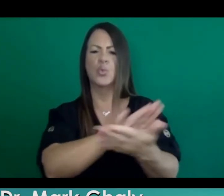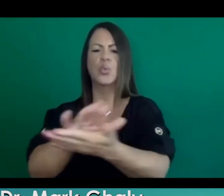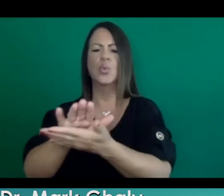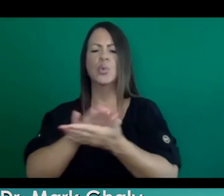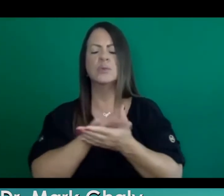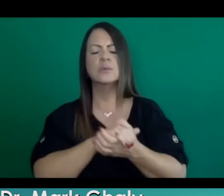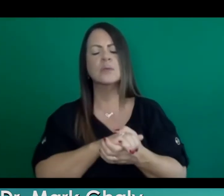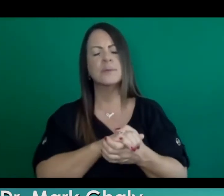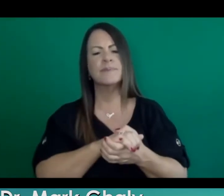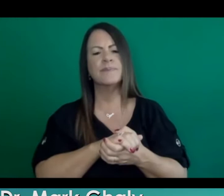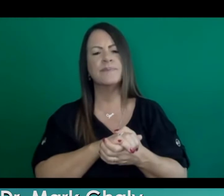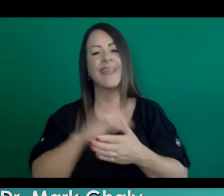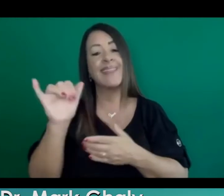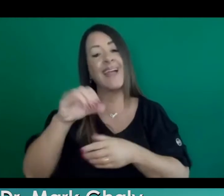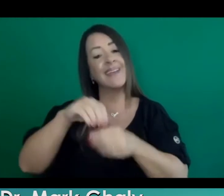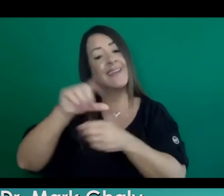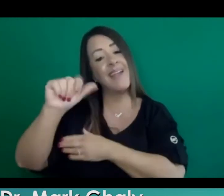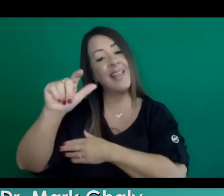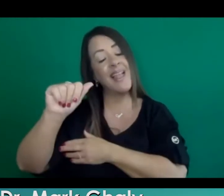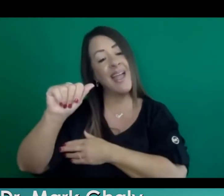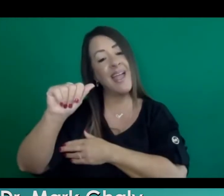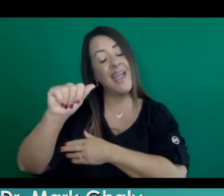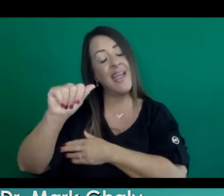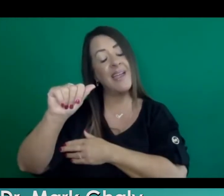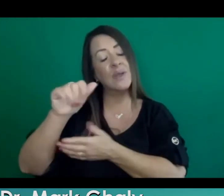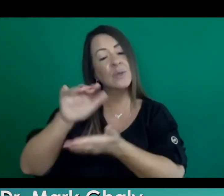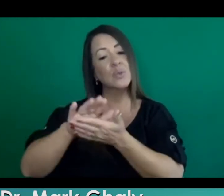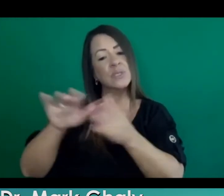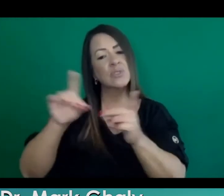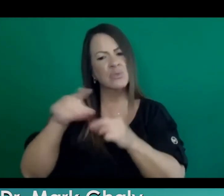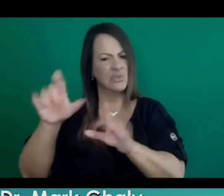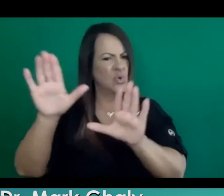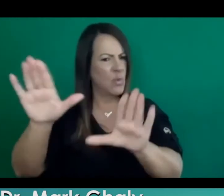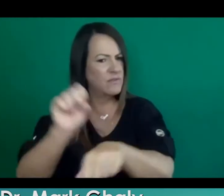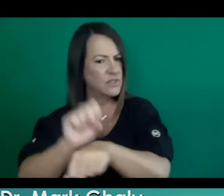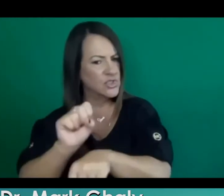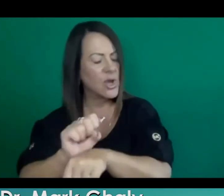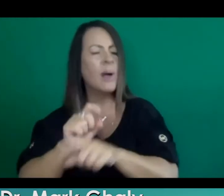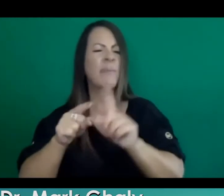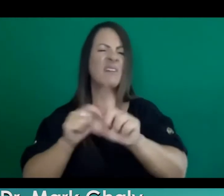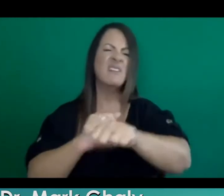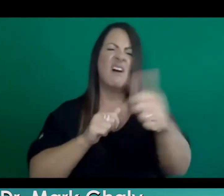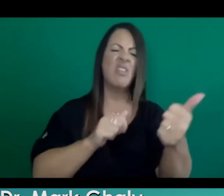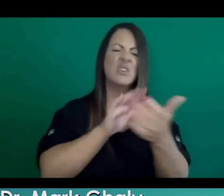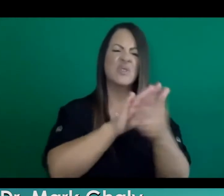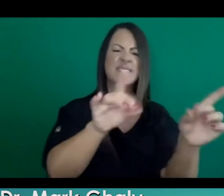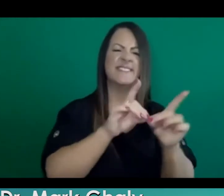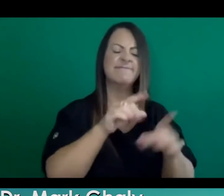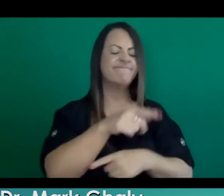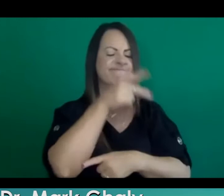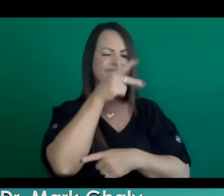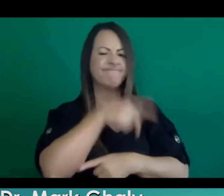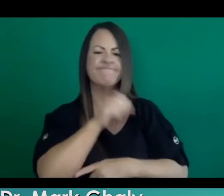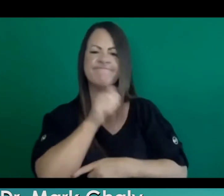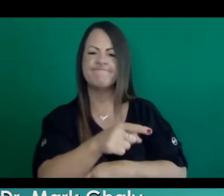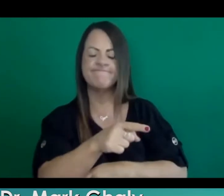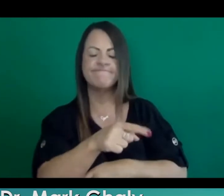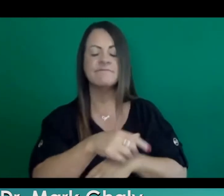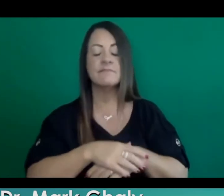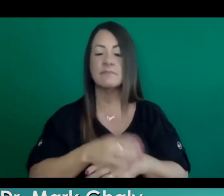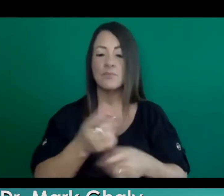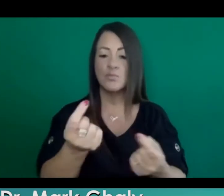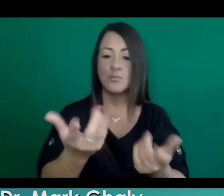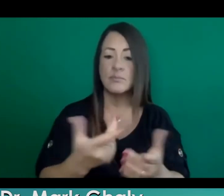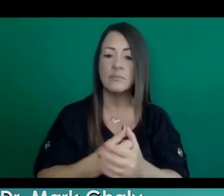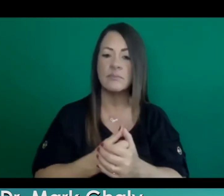like the LA Unified do a marvelous job already, but there are districts that don't. Yeah, I think it really